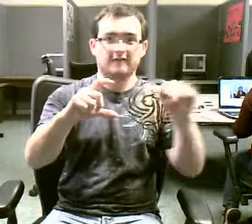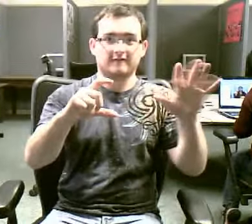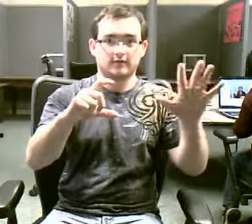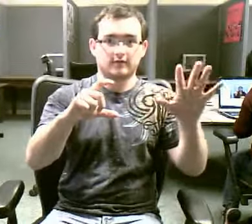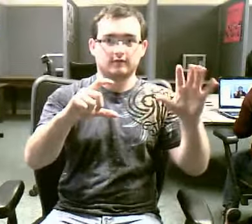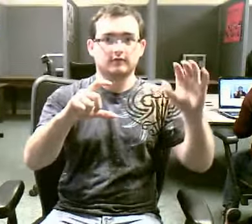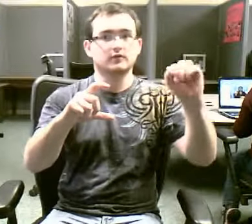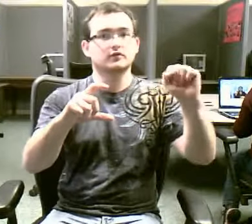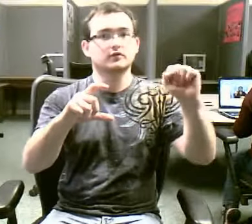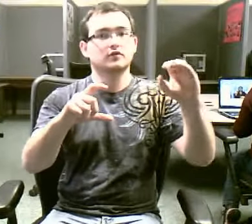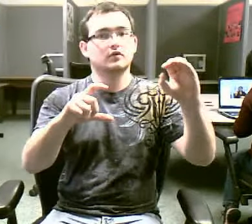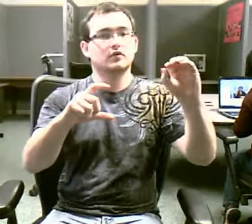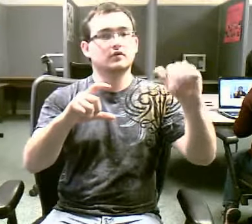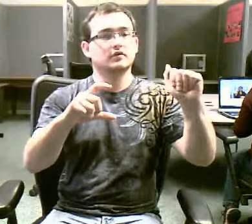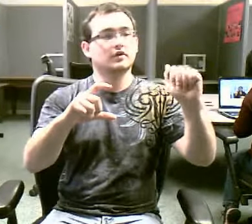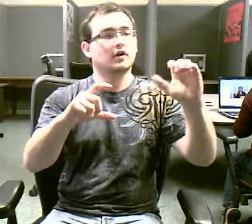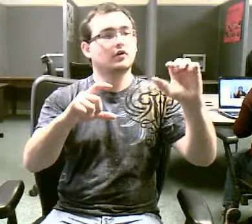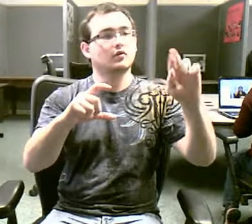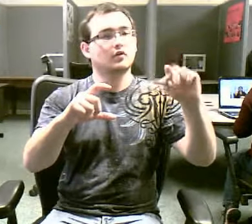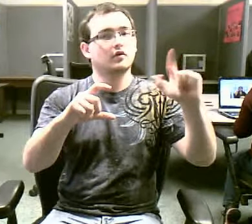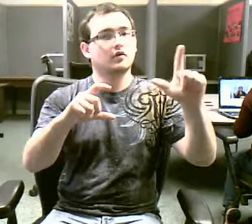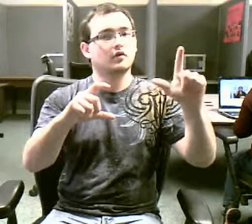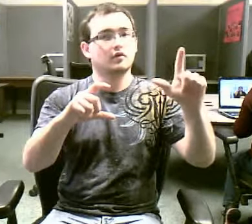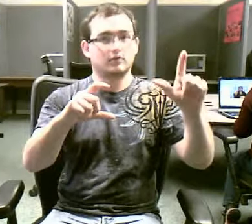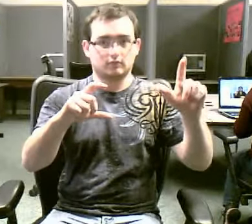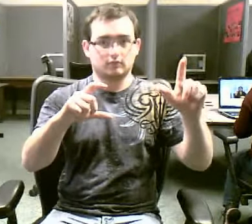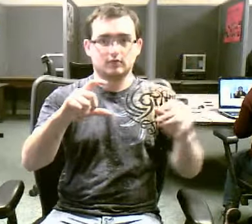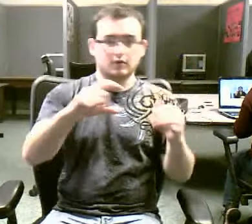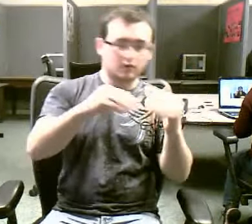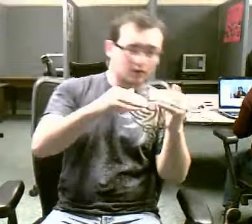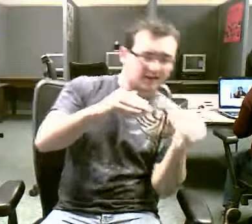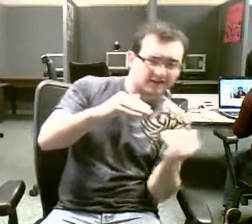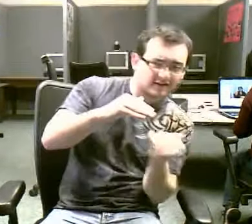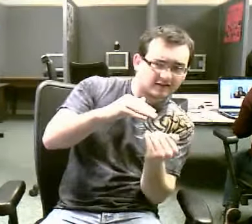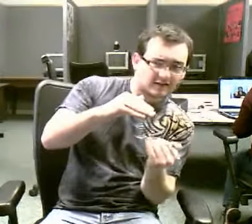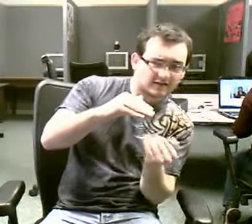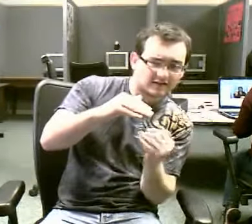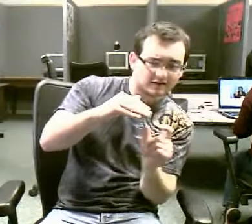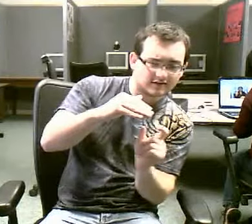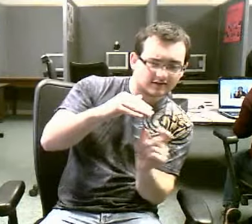The 5 sacral bones are fused together as a